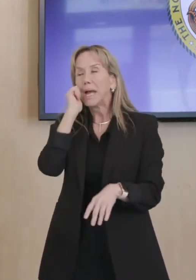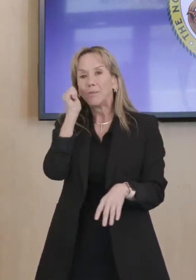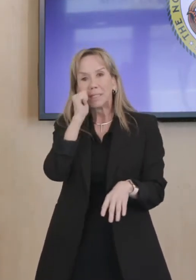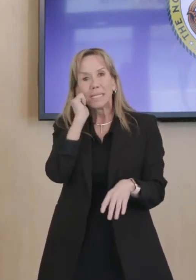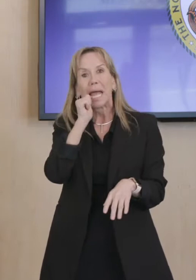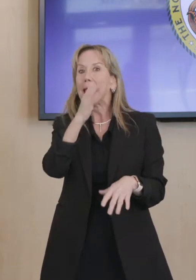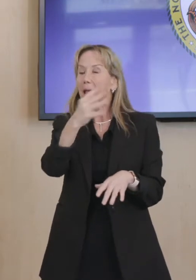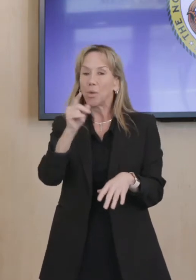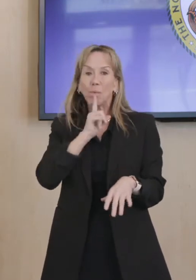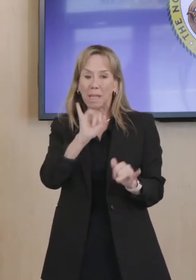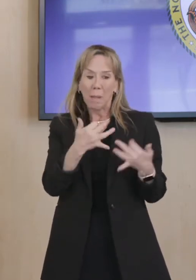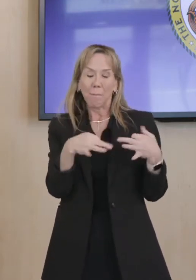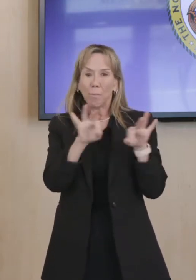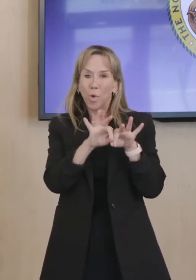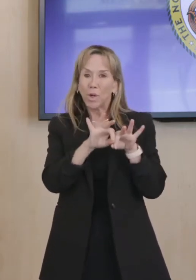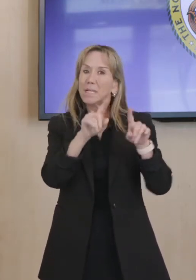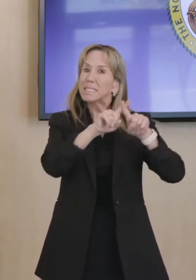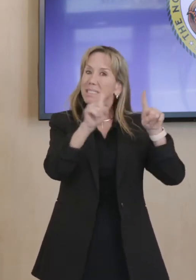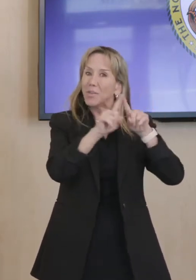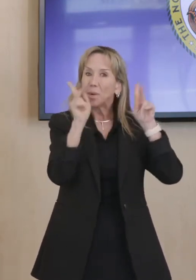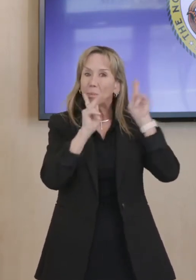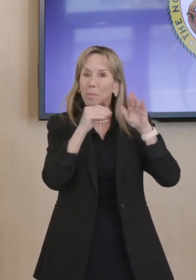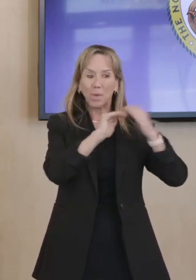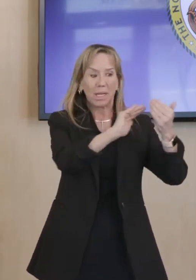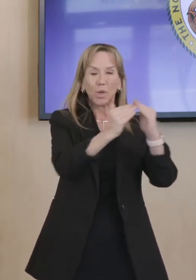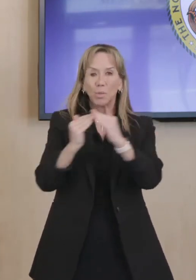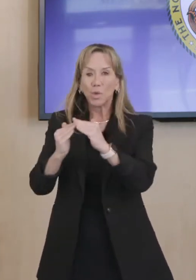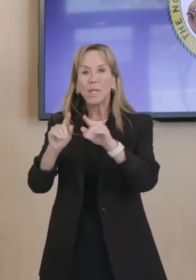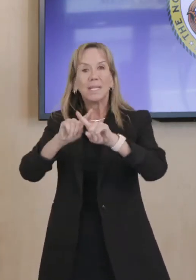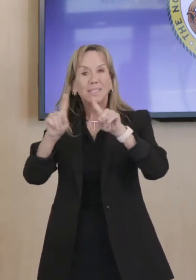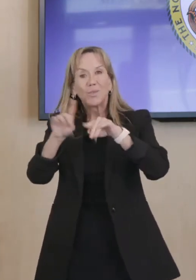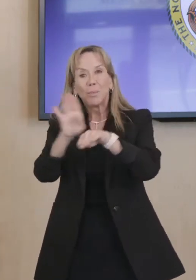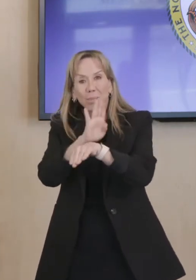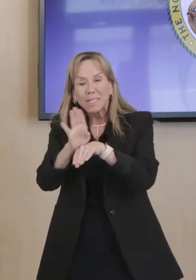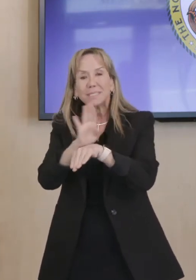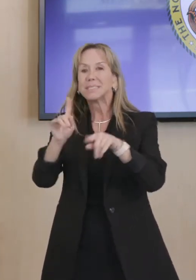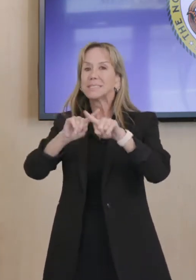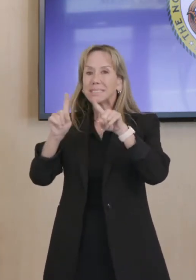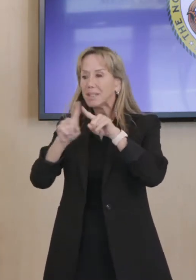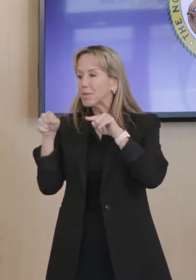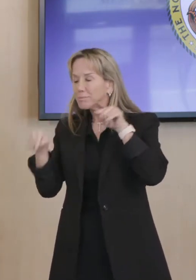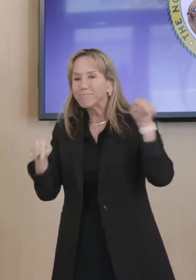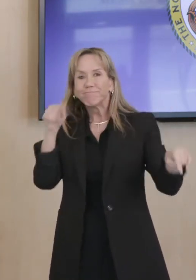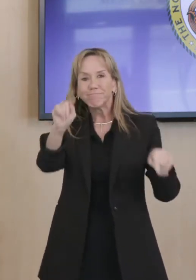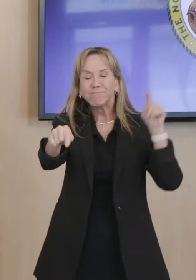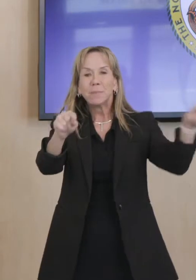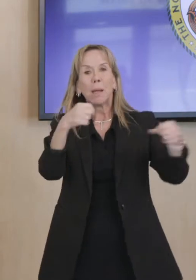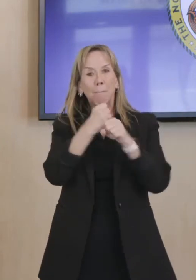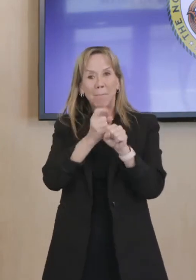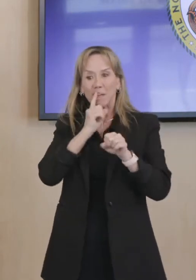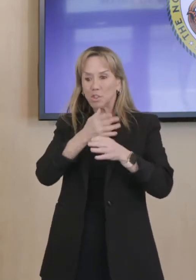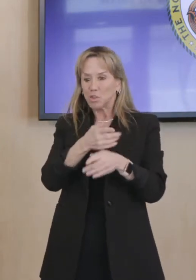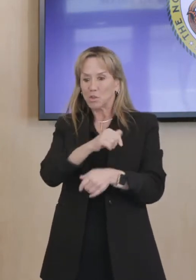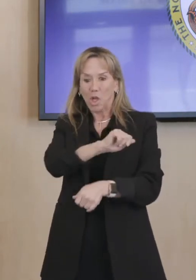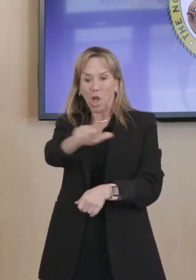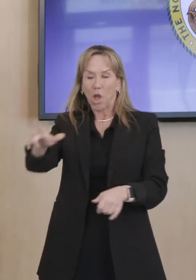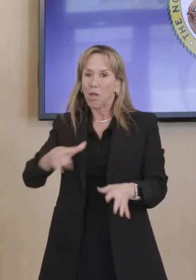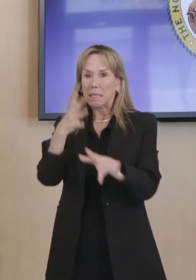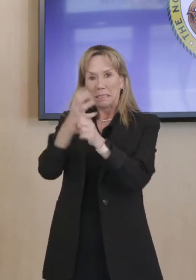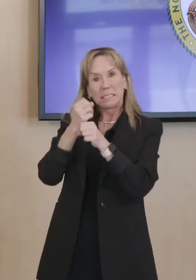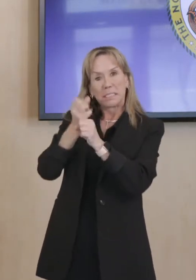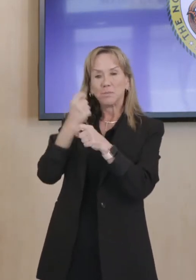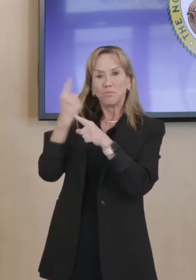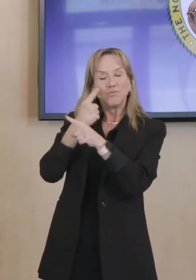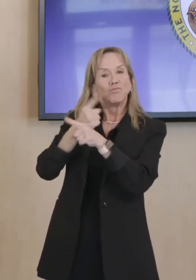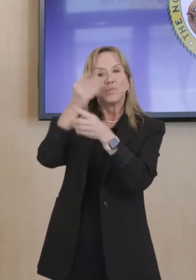we're engaging with different members of the community, with different industries, different entities, different sectors to make sure that they're getting all of the appropriate information they